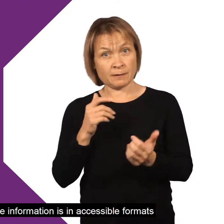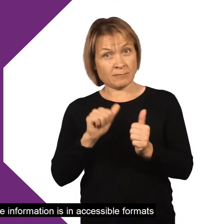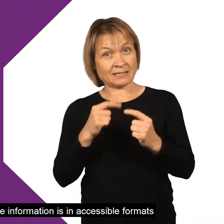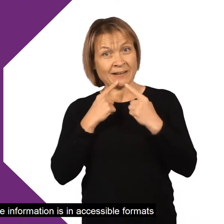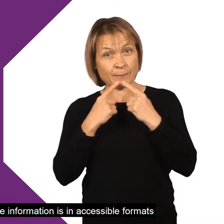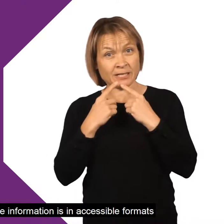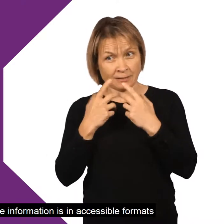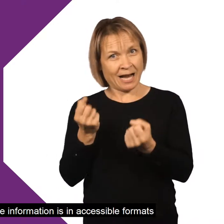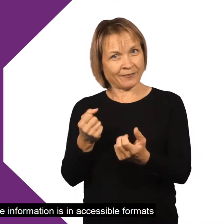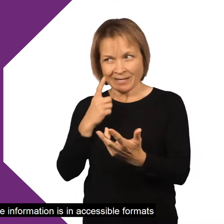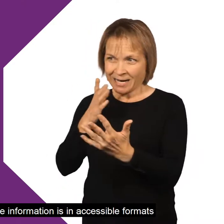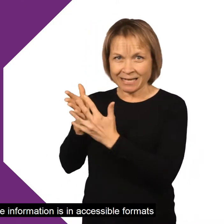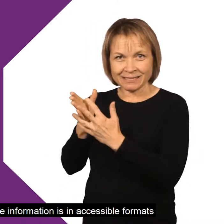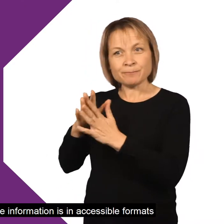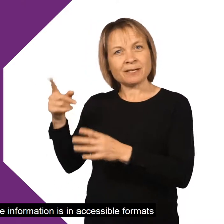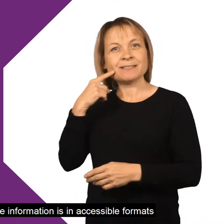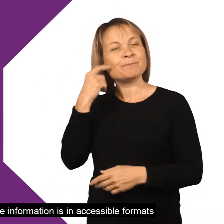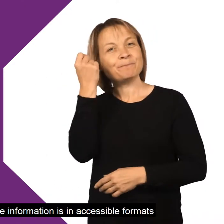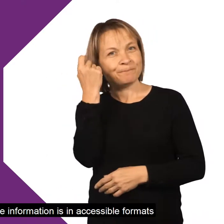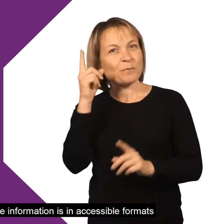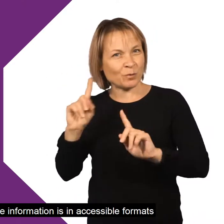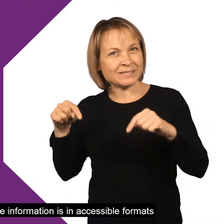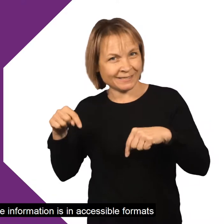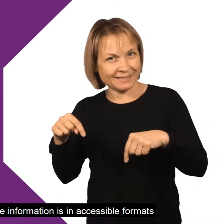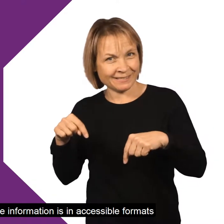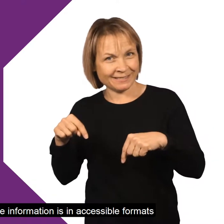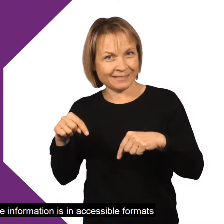Ensure that the appropriate information is in accessible formats